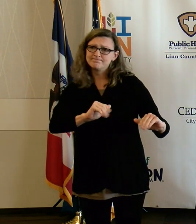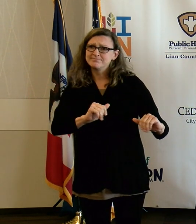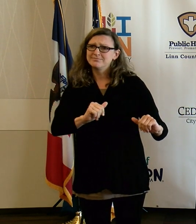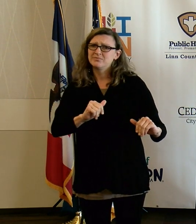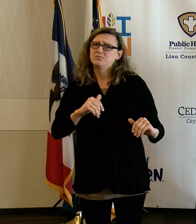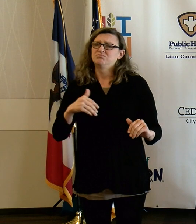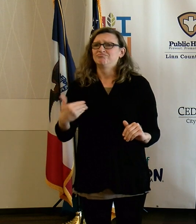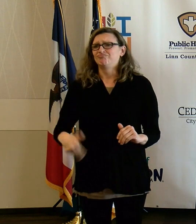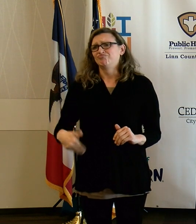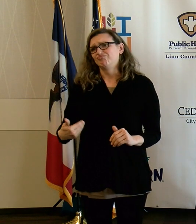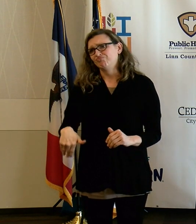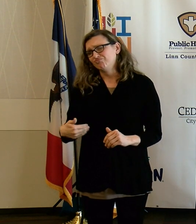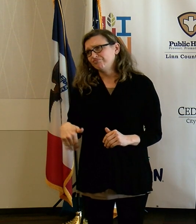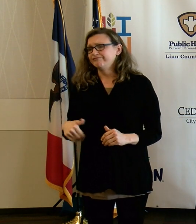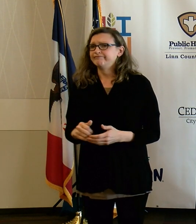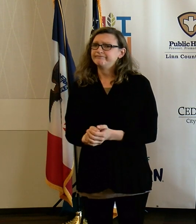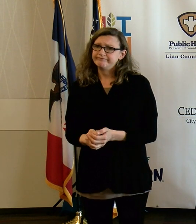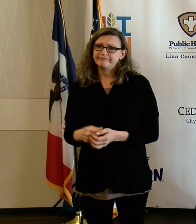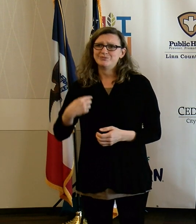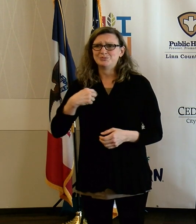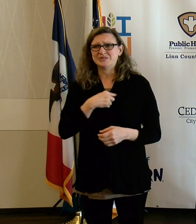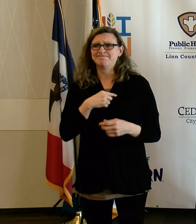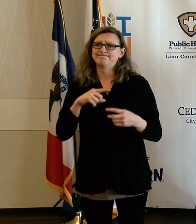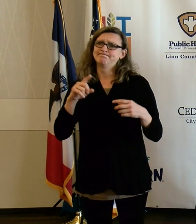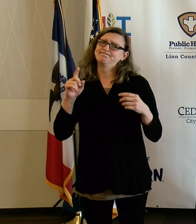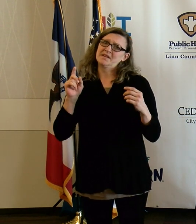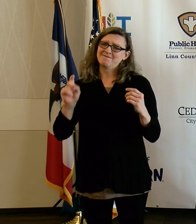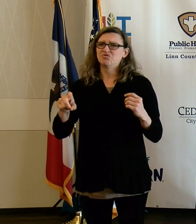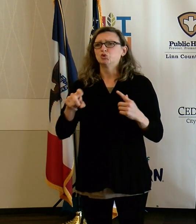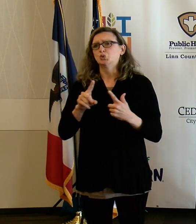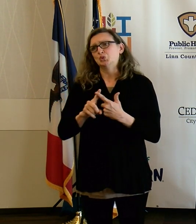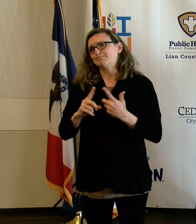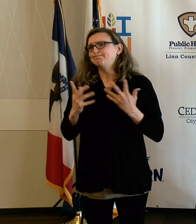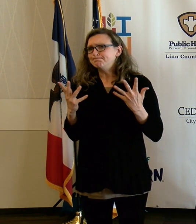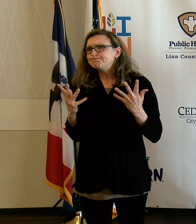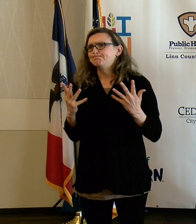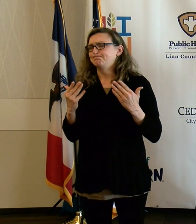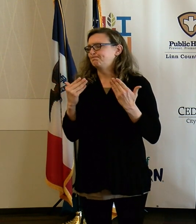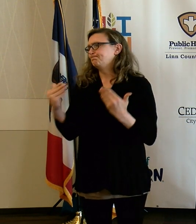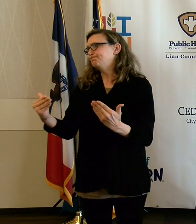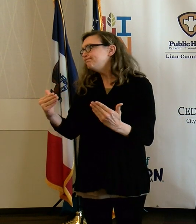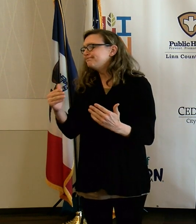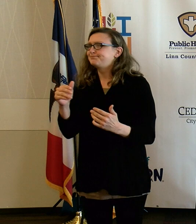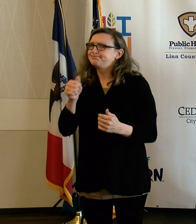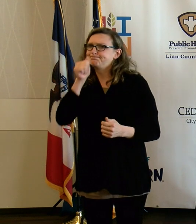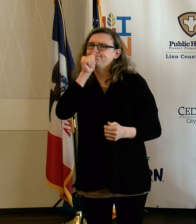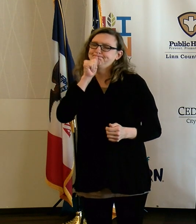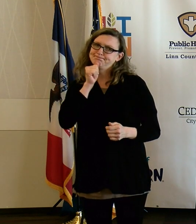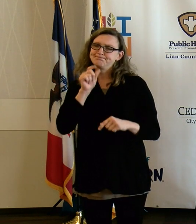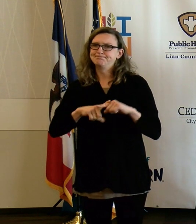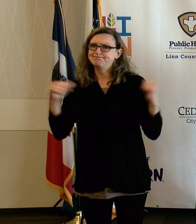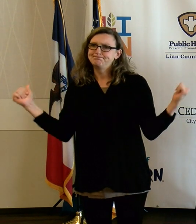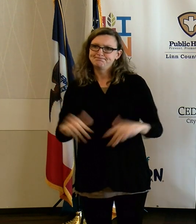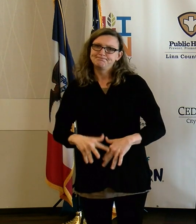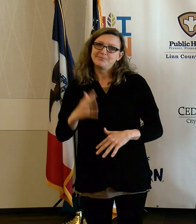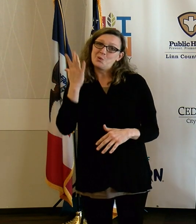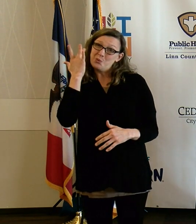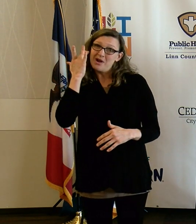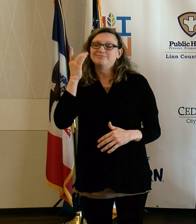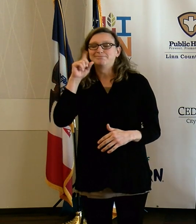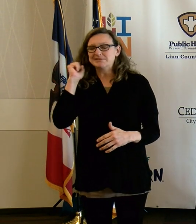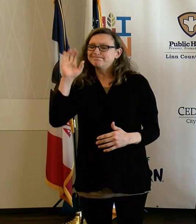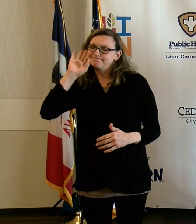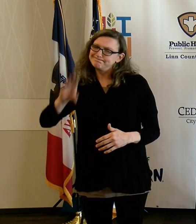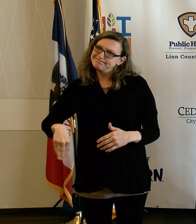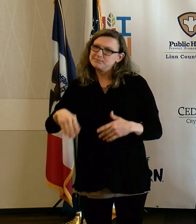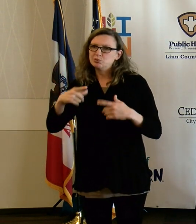so hard, making sacrifices so that we can prevent as many deaths as possible and get